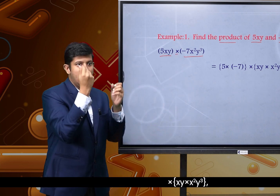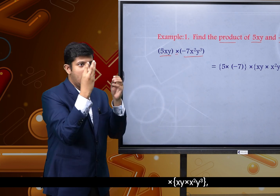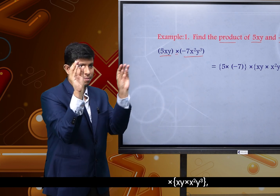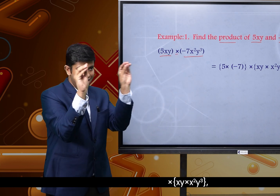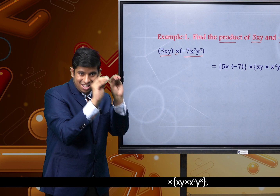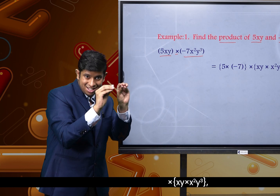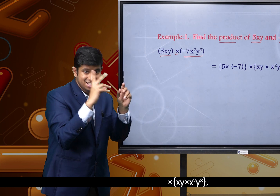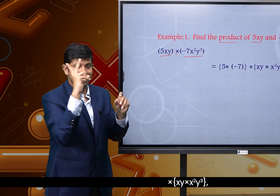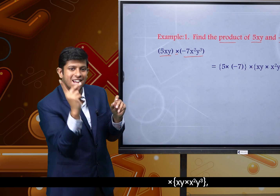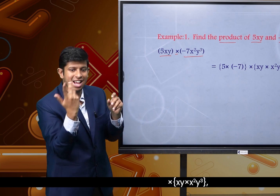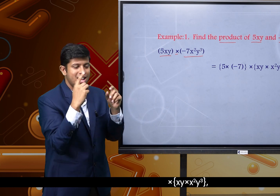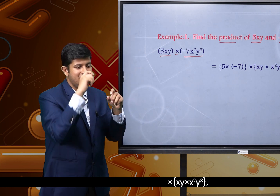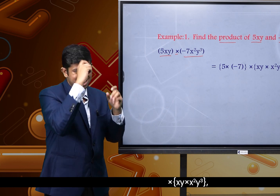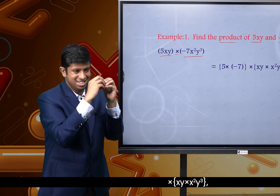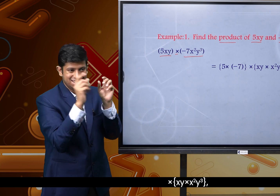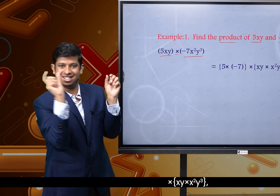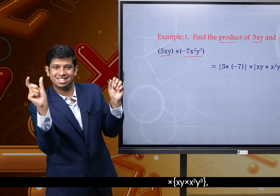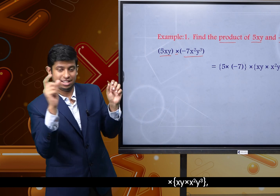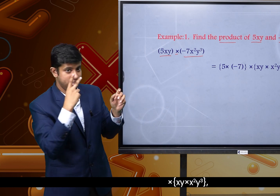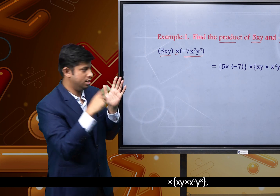into xy into x square y cube.